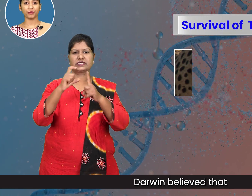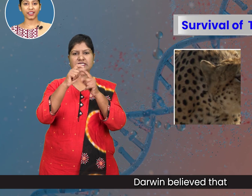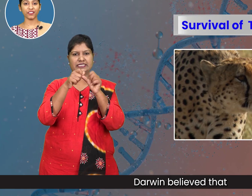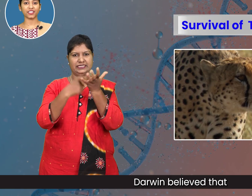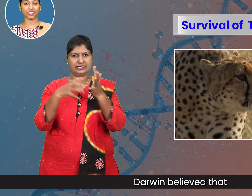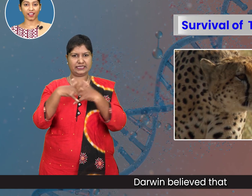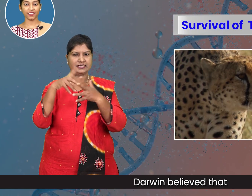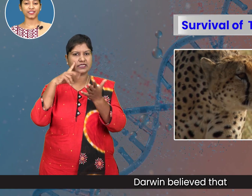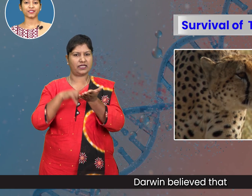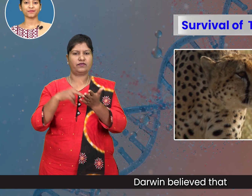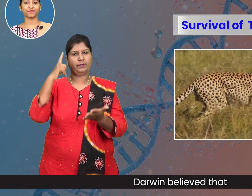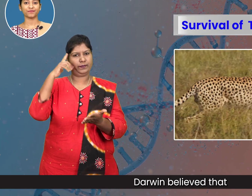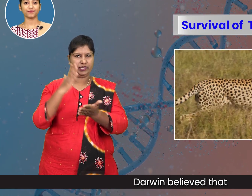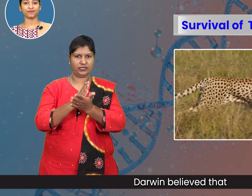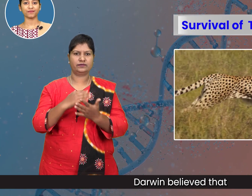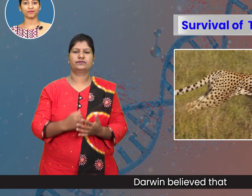Darwin believed that